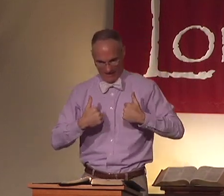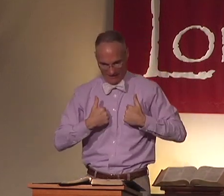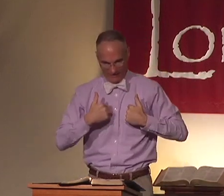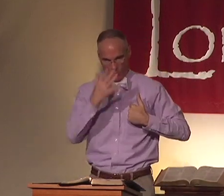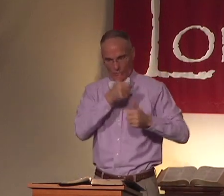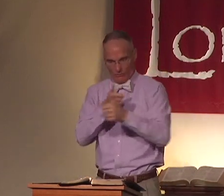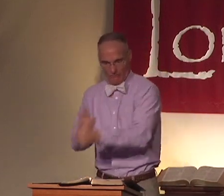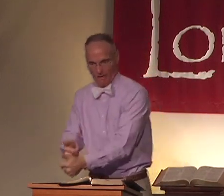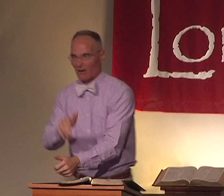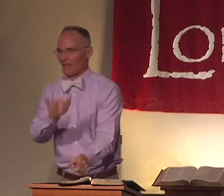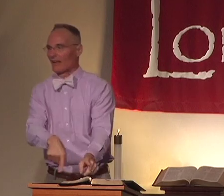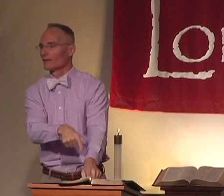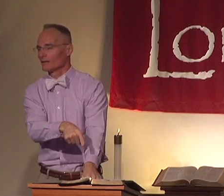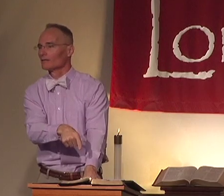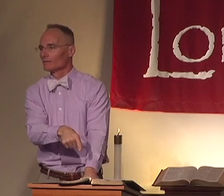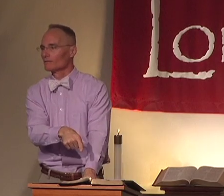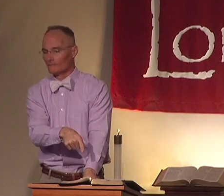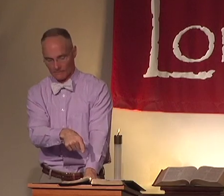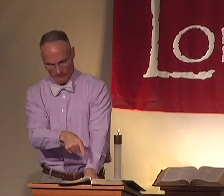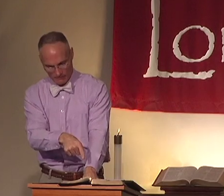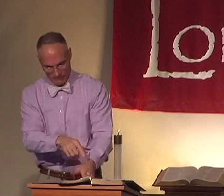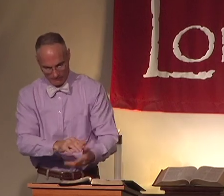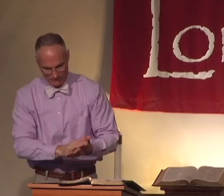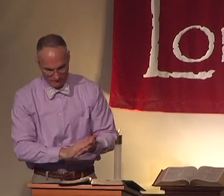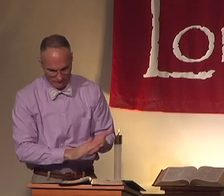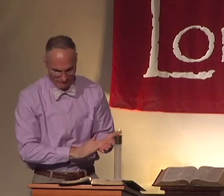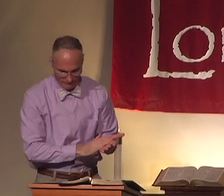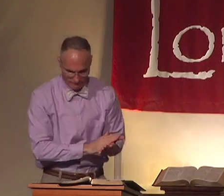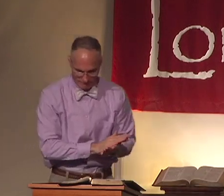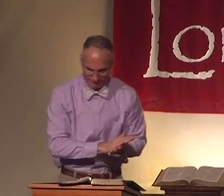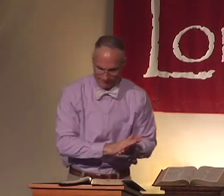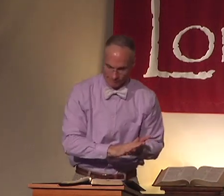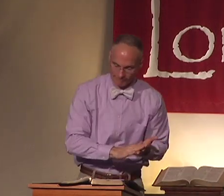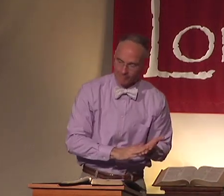to look at how I live and follow that.